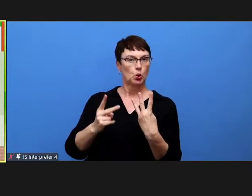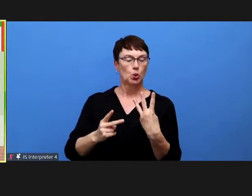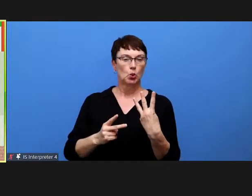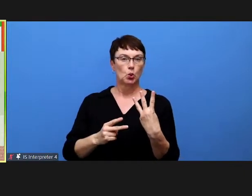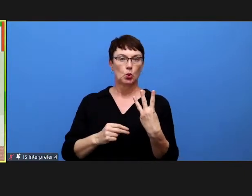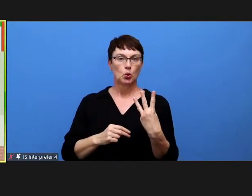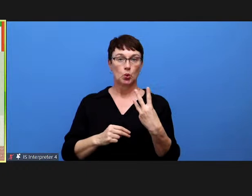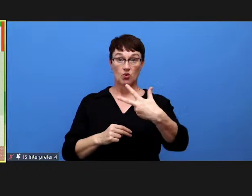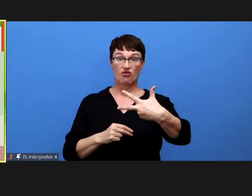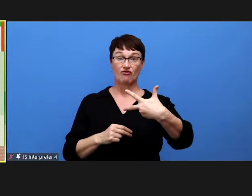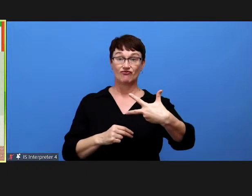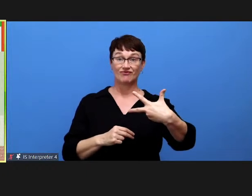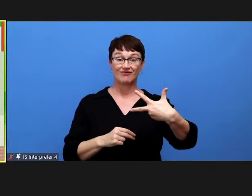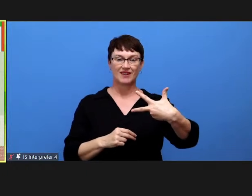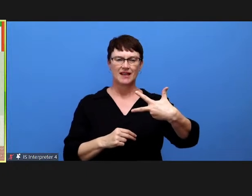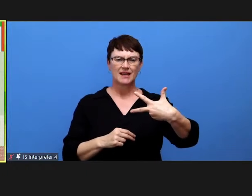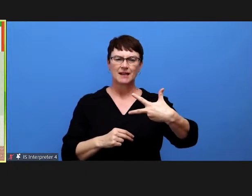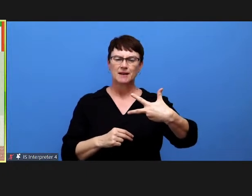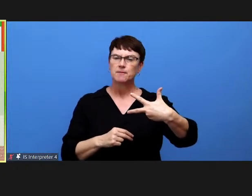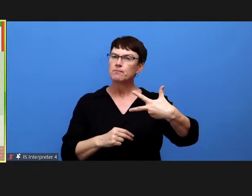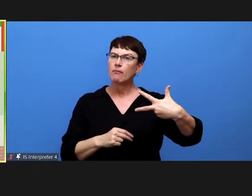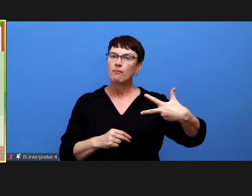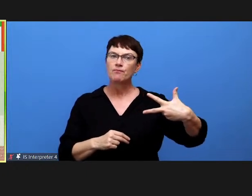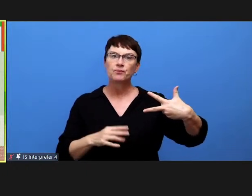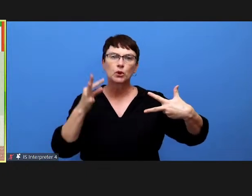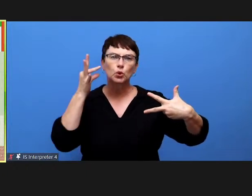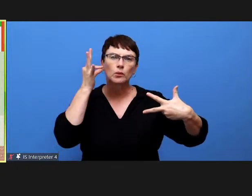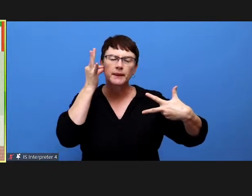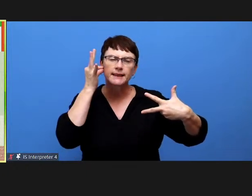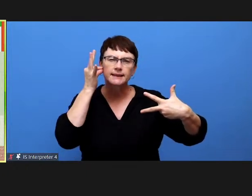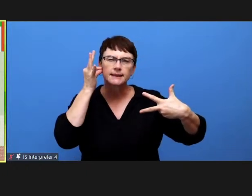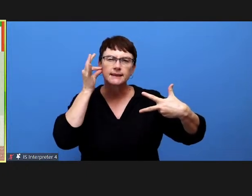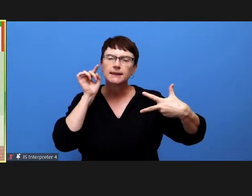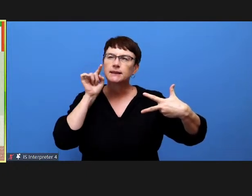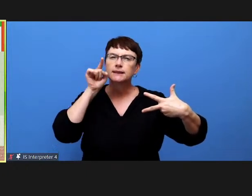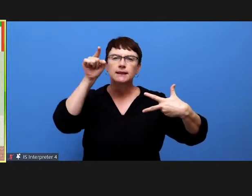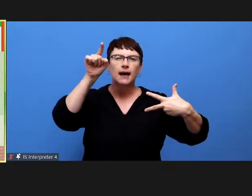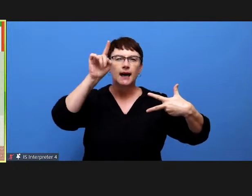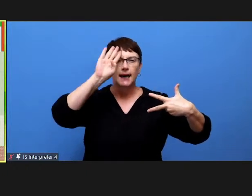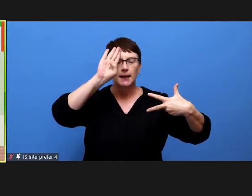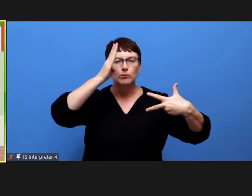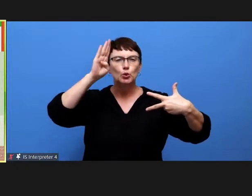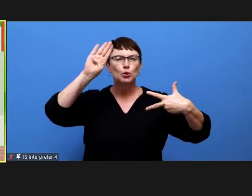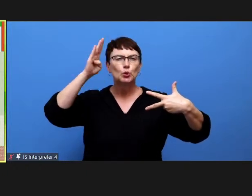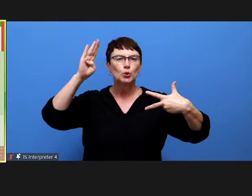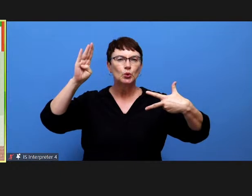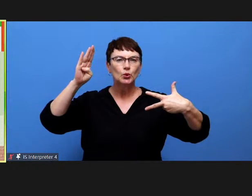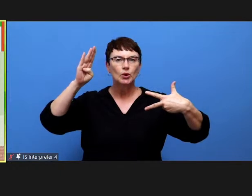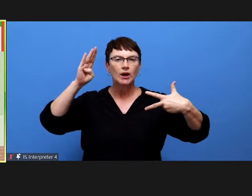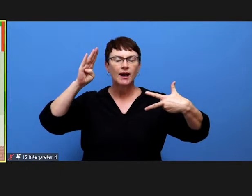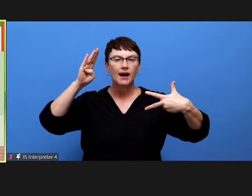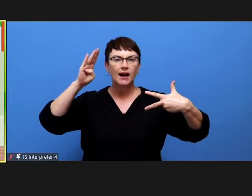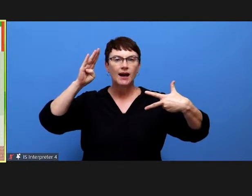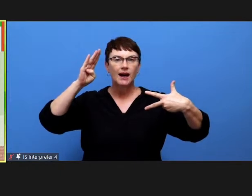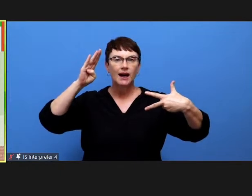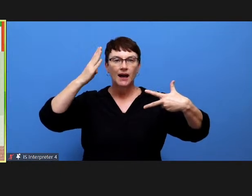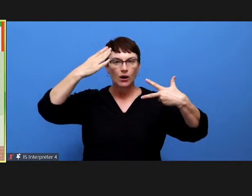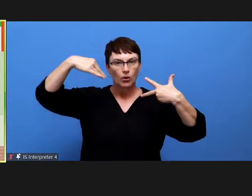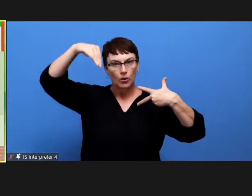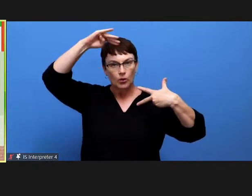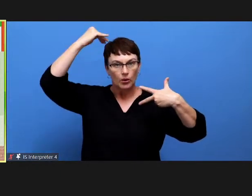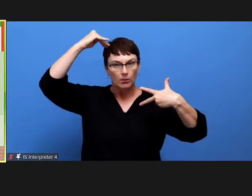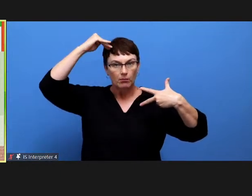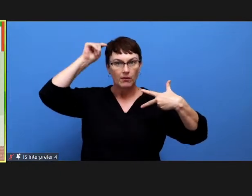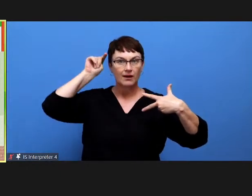There's a lady up there with a blue book. That will be our fourth